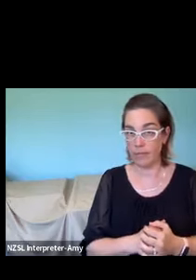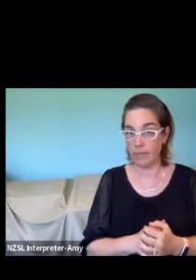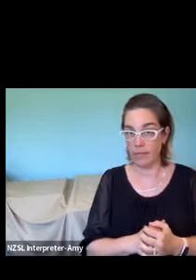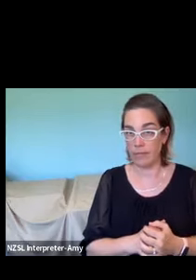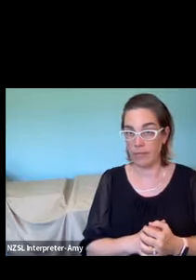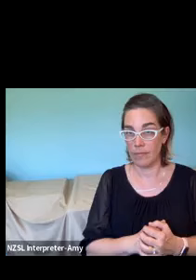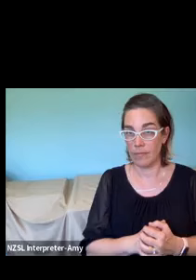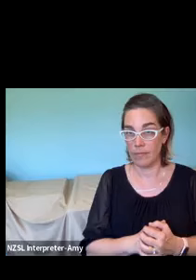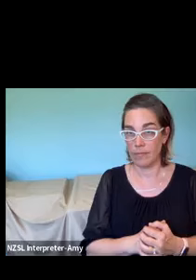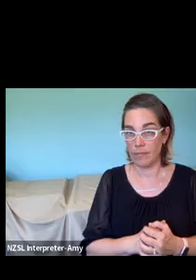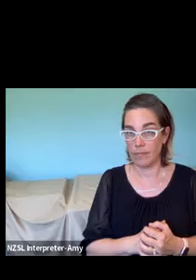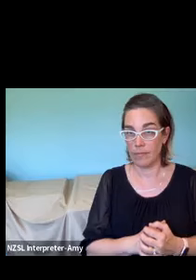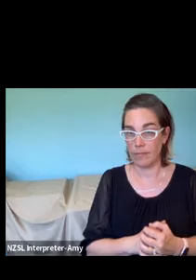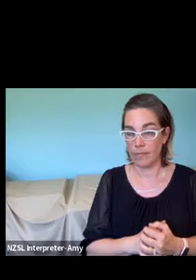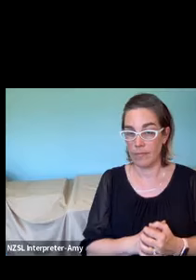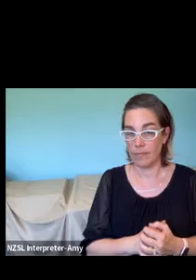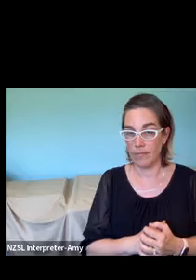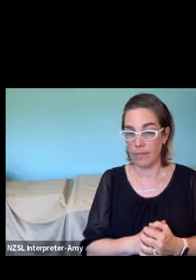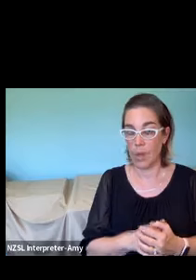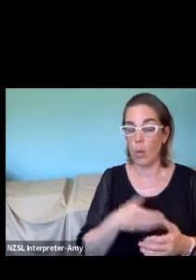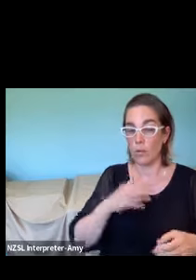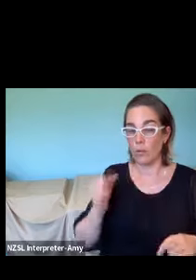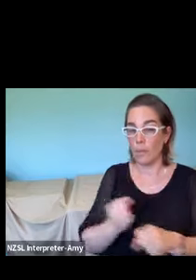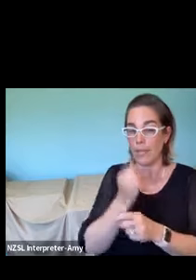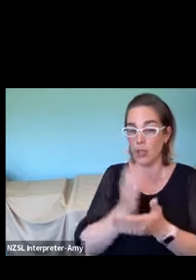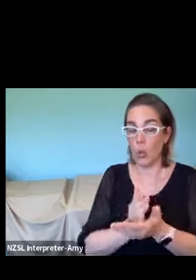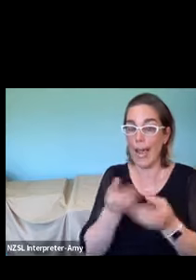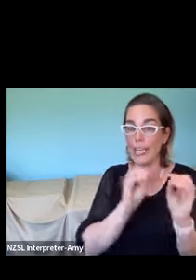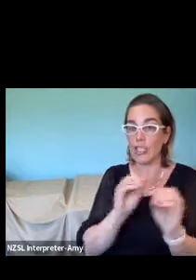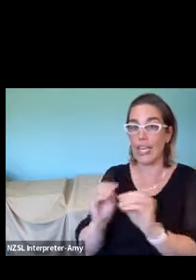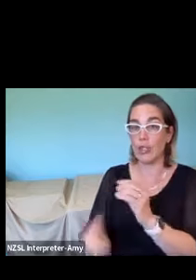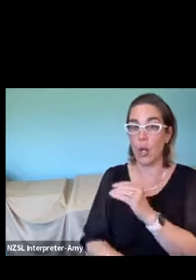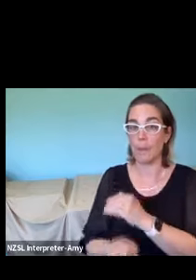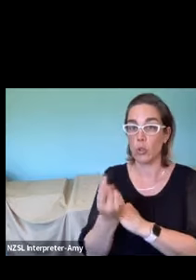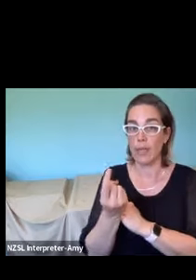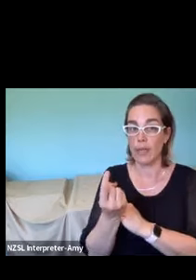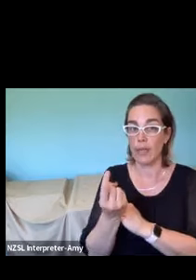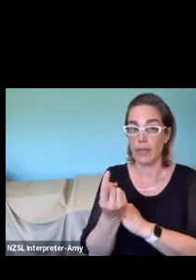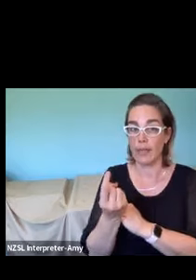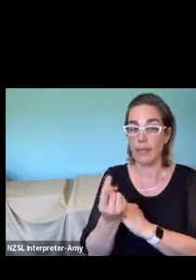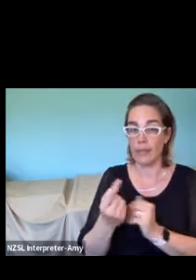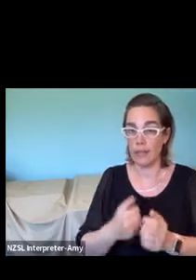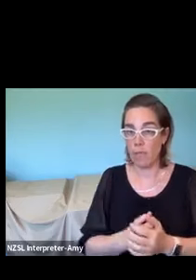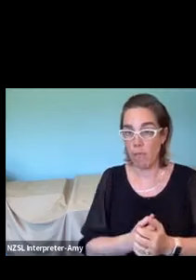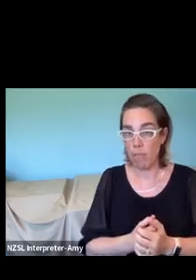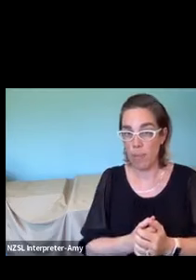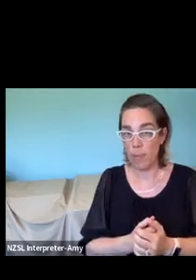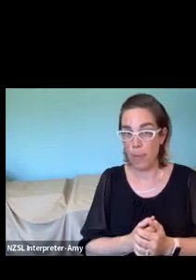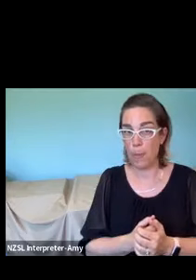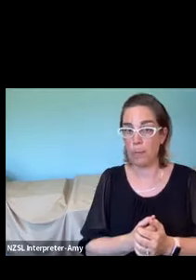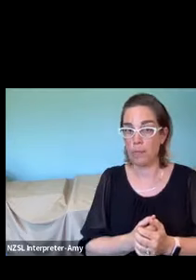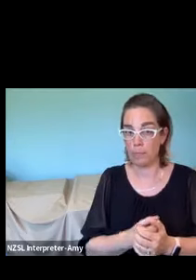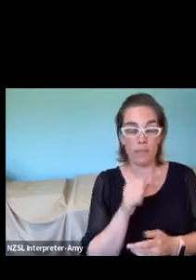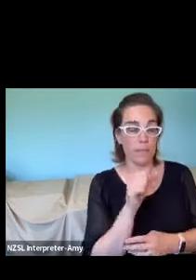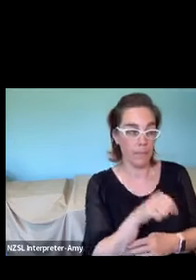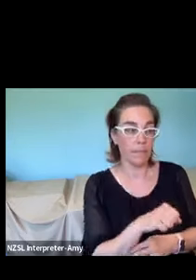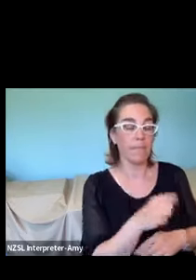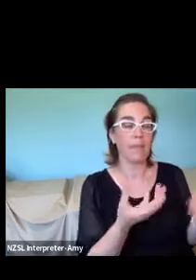like to make sure there's education opportunities for people. The education,